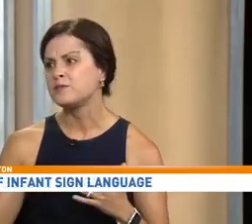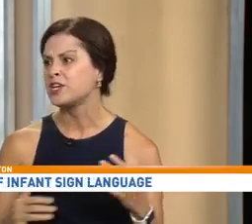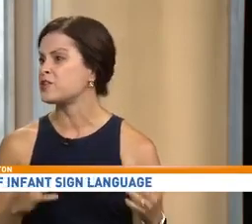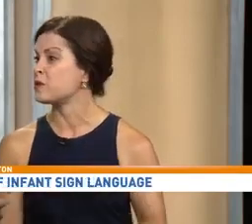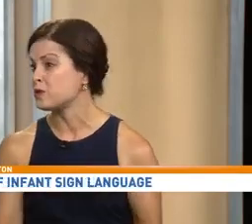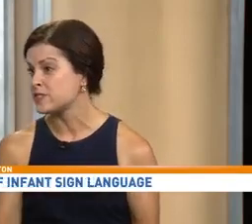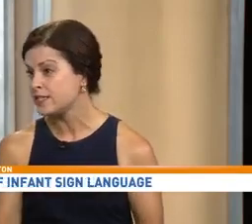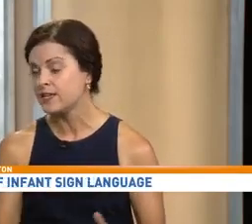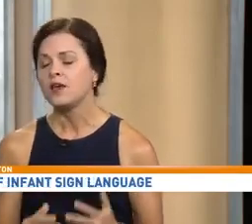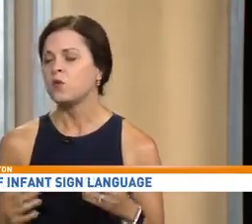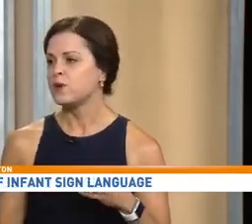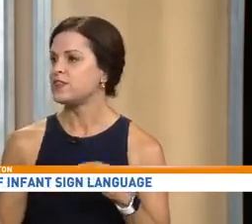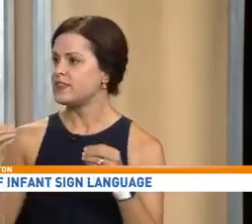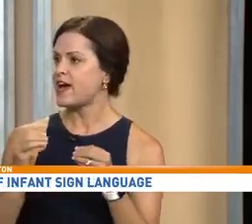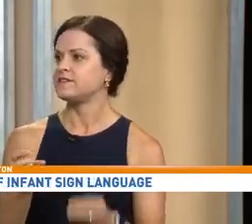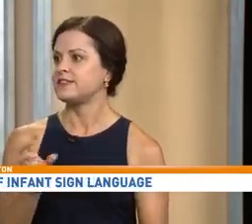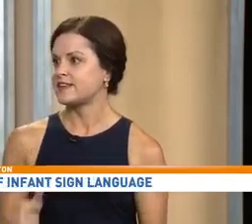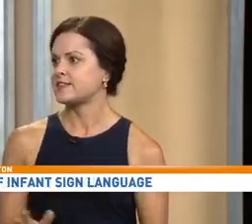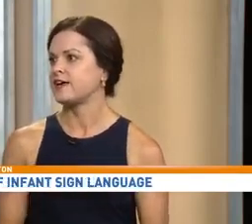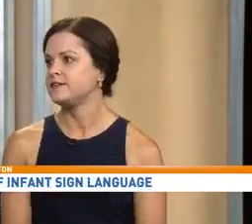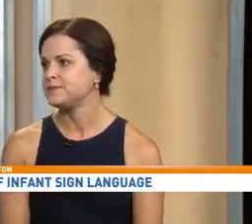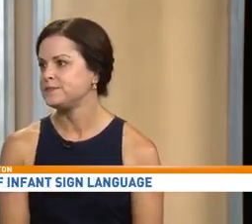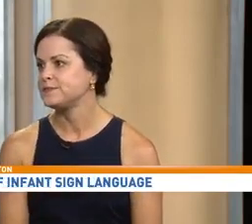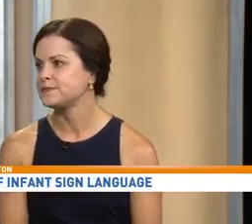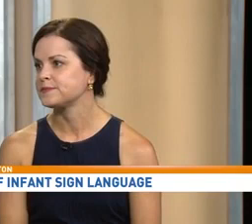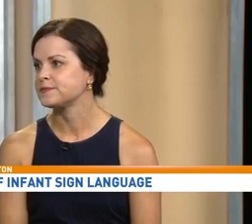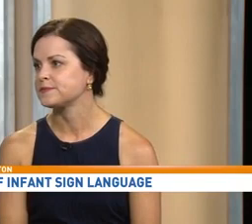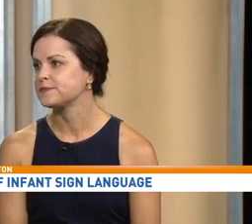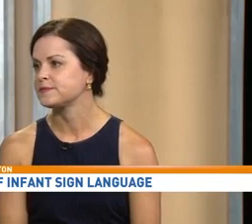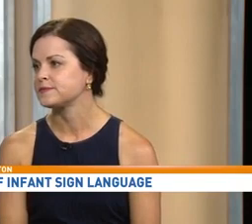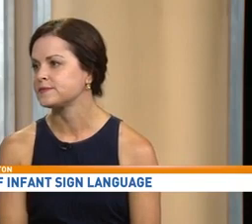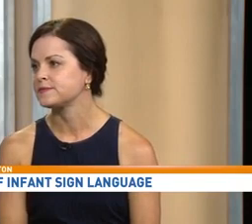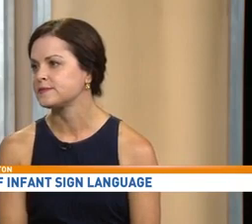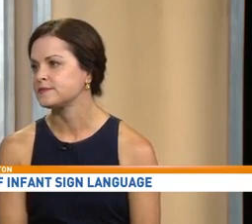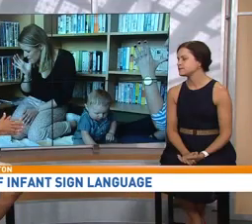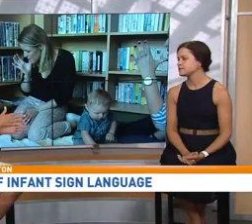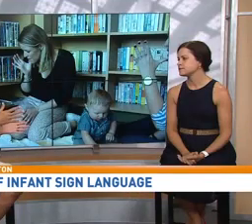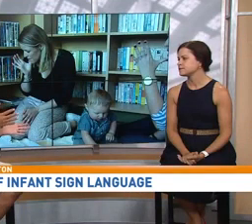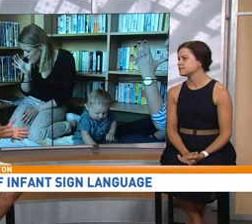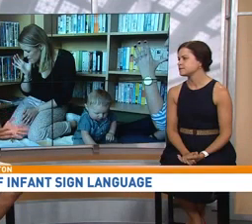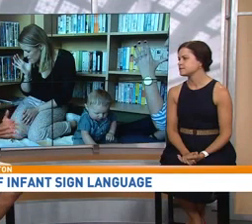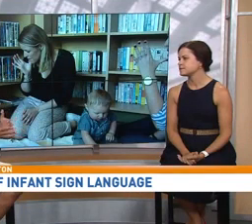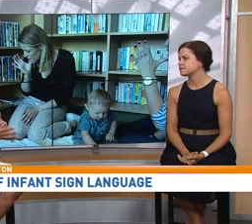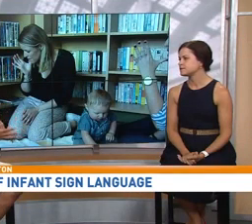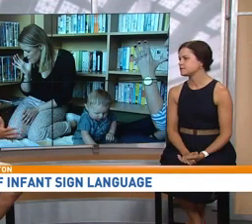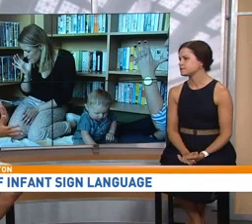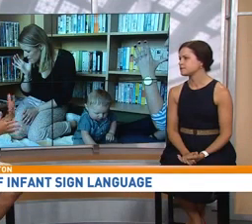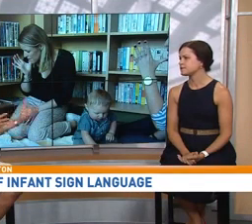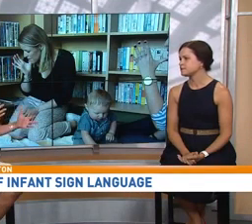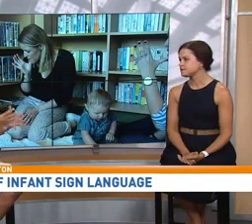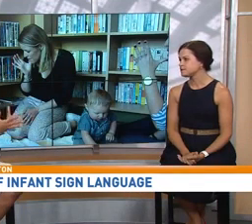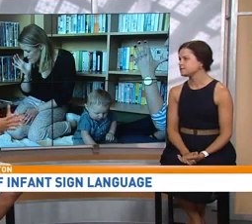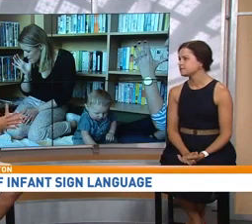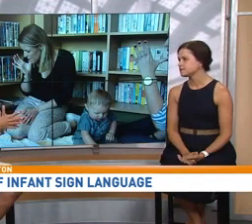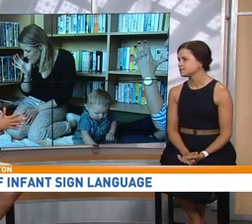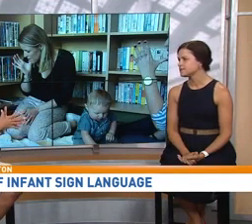object or the person with that sign. Now, do you think that as the kids get older, I mean, what kind of benefits do you see